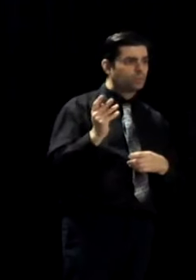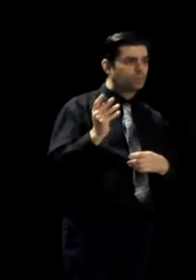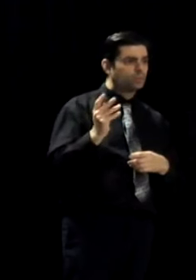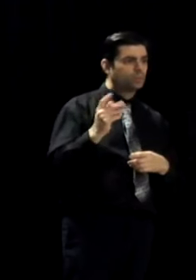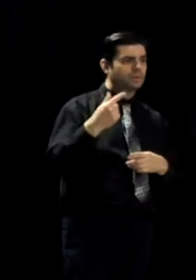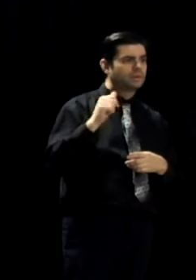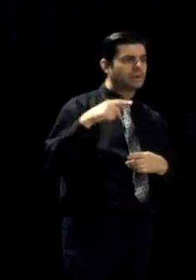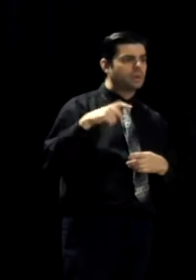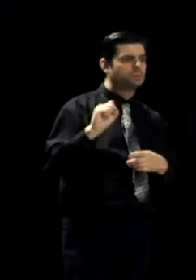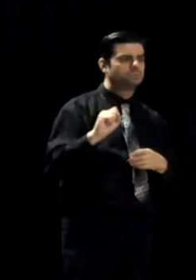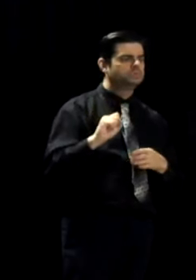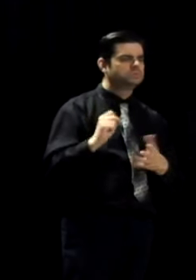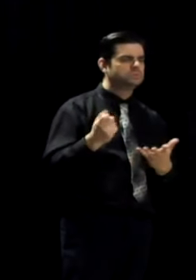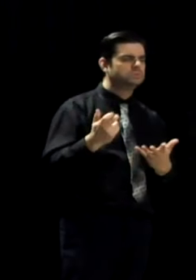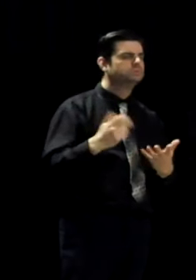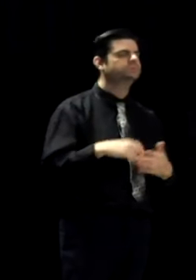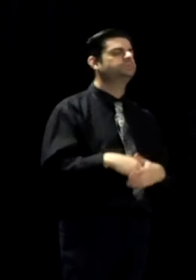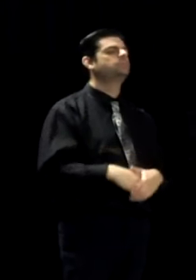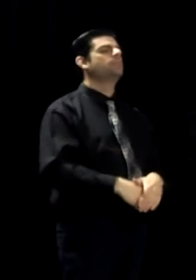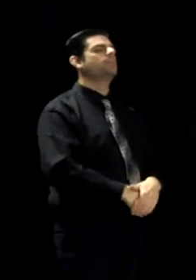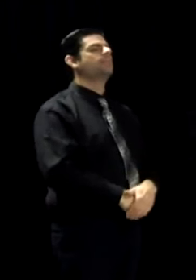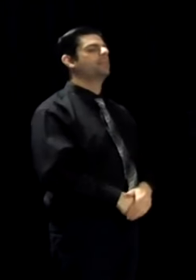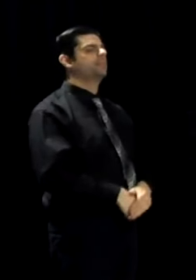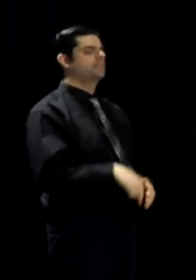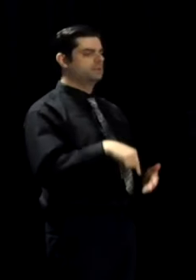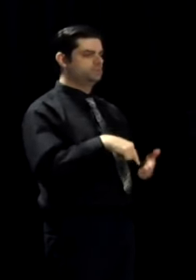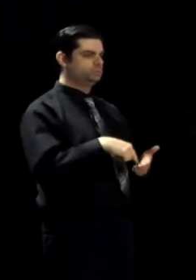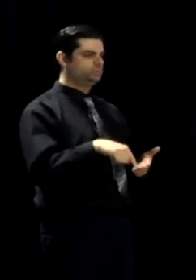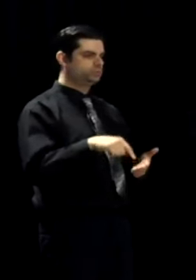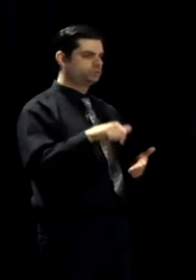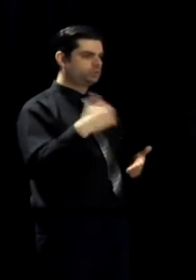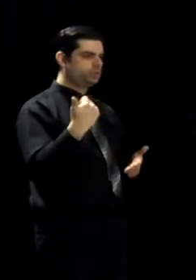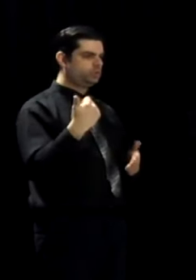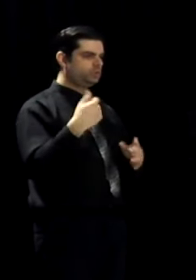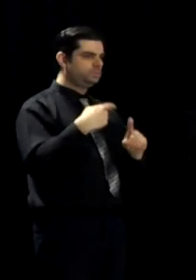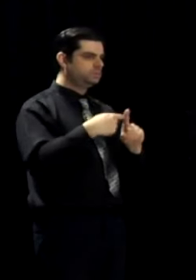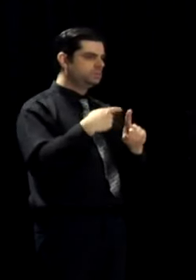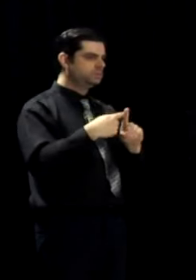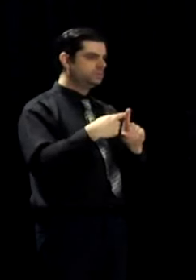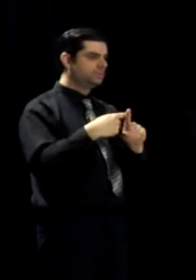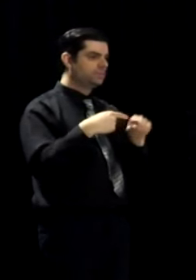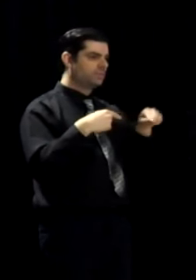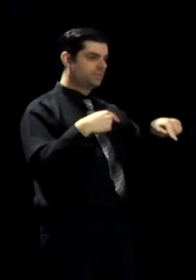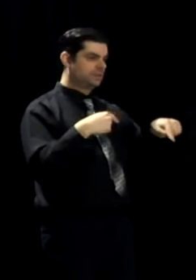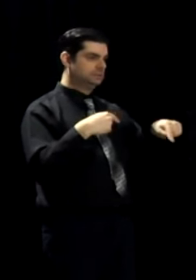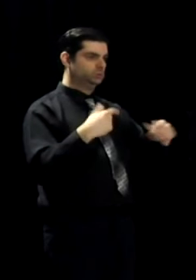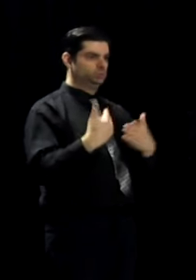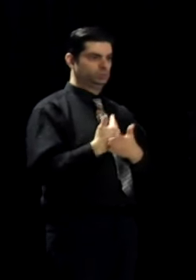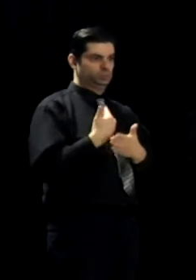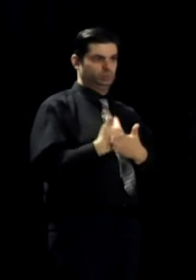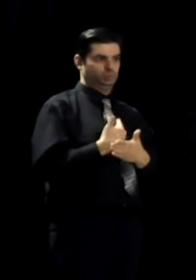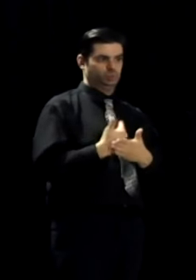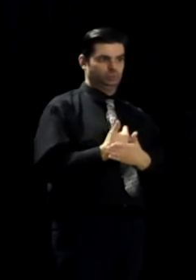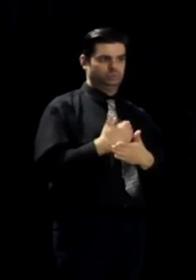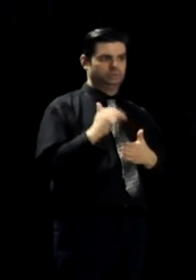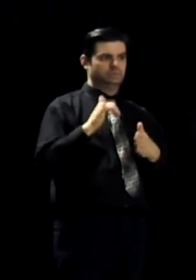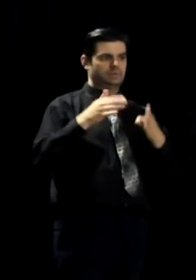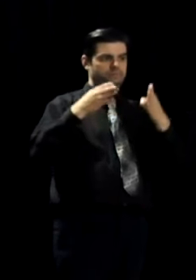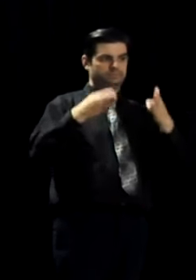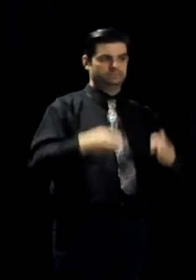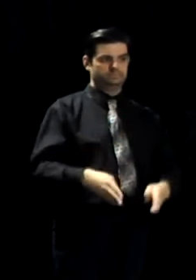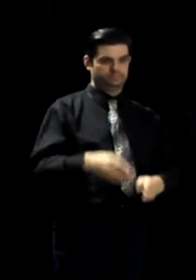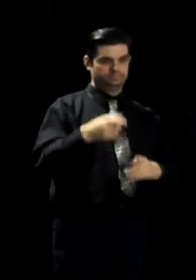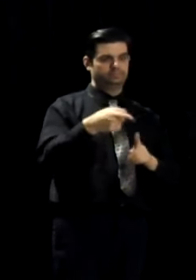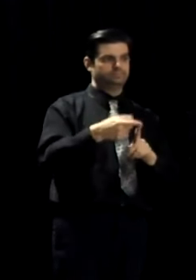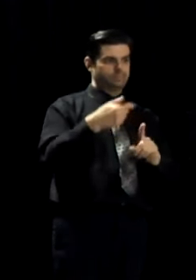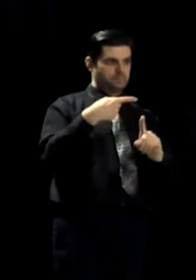new one. So this is an individual who shopped at Walmart April 28th, 10:30 to 11:30. They did test positive. They were